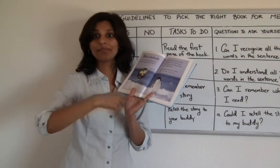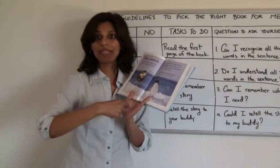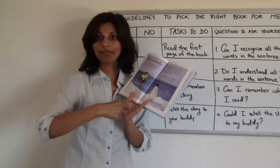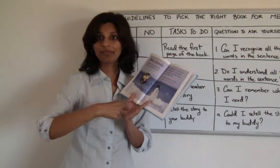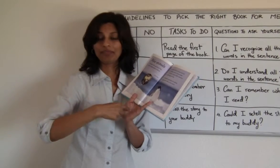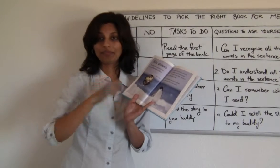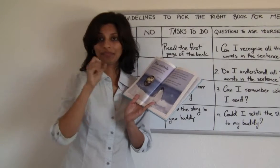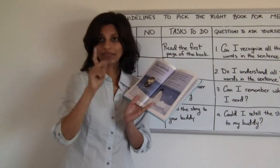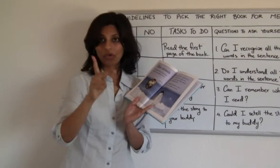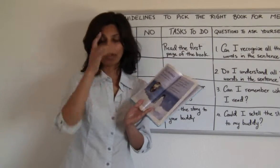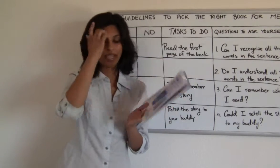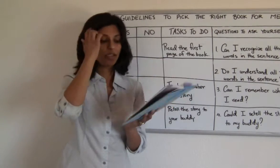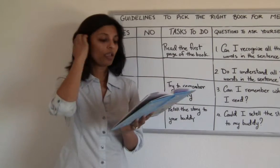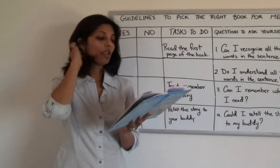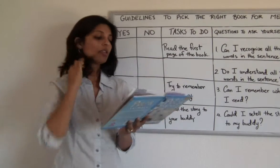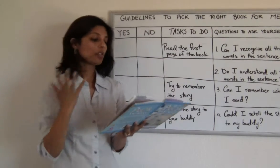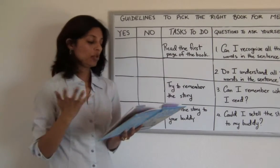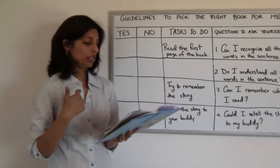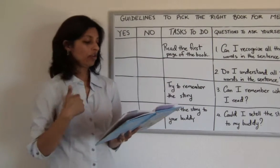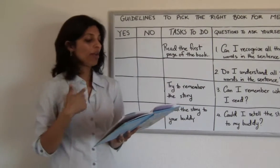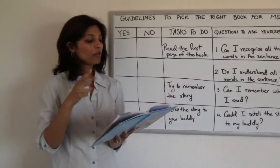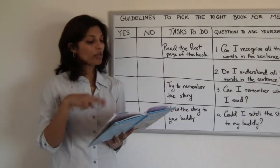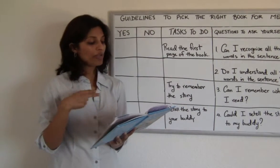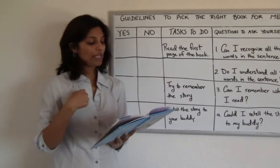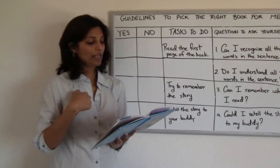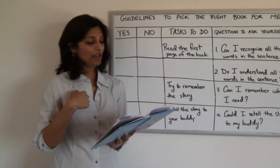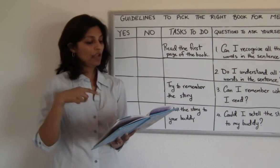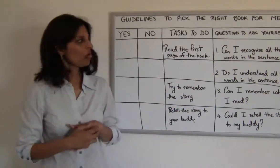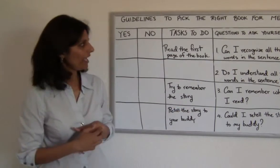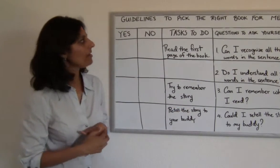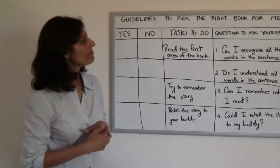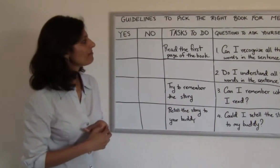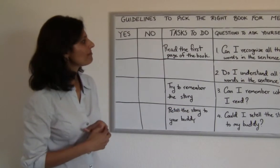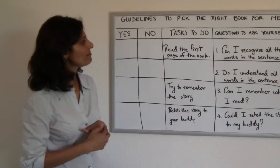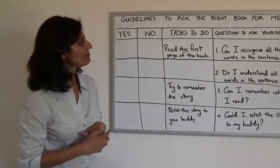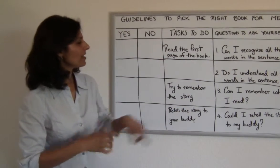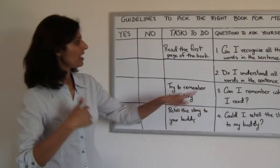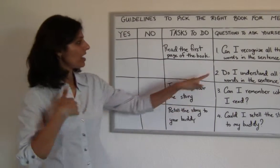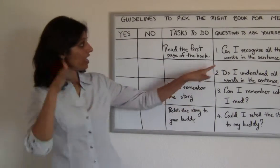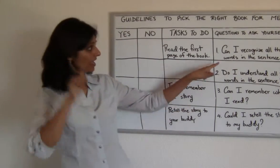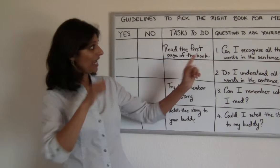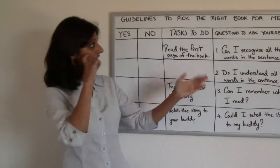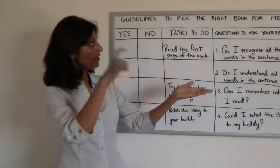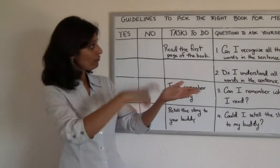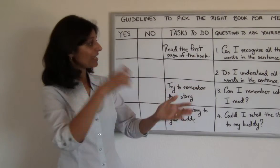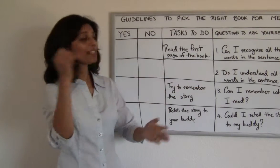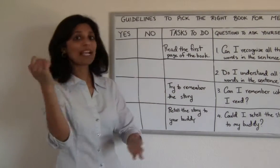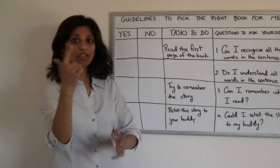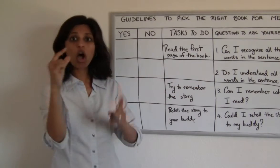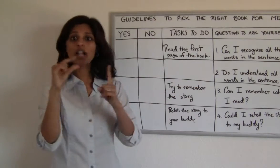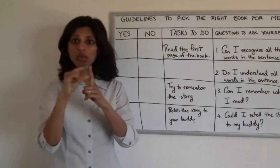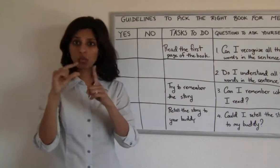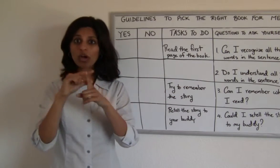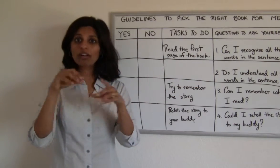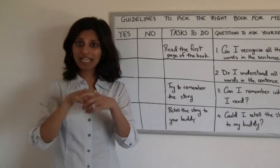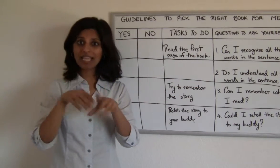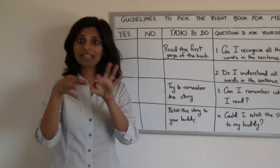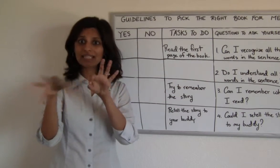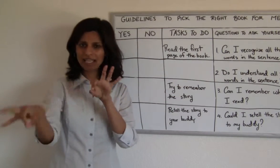mean? Okay, so here I'm going to read it. Okay, can I recognize all the words in the